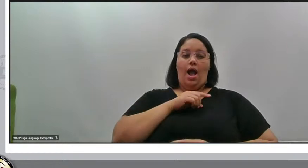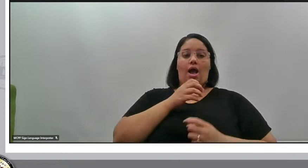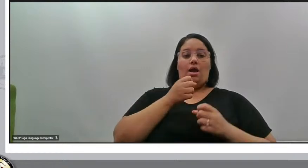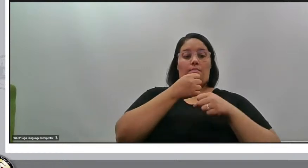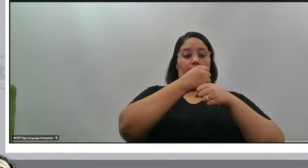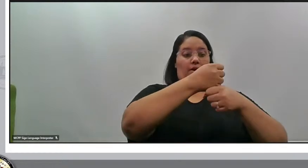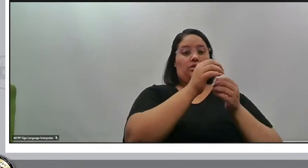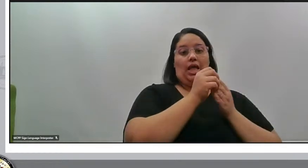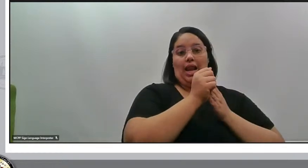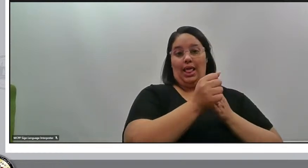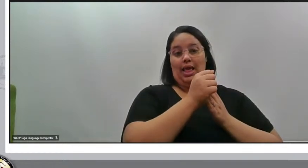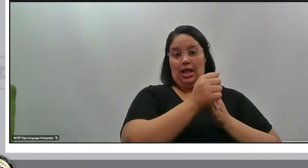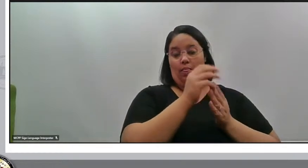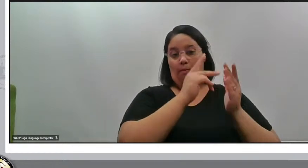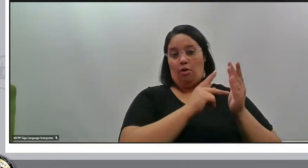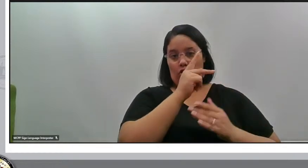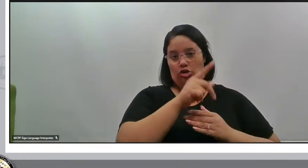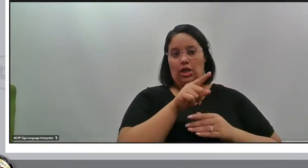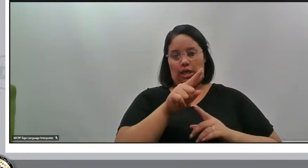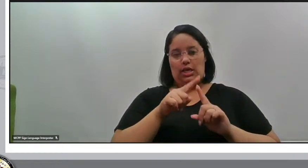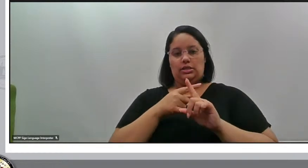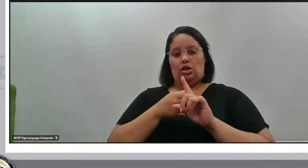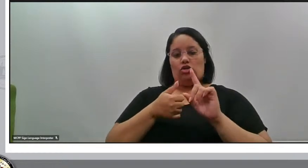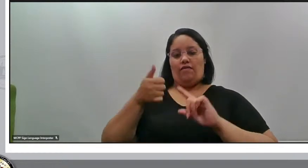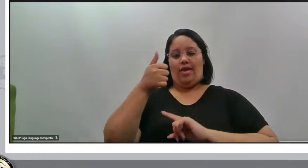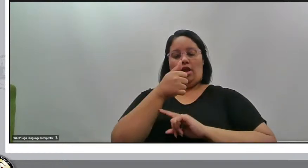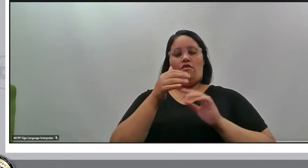parliament. And when I think back to some